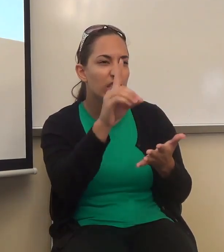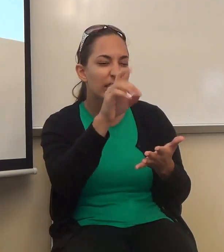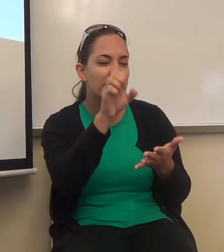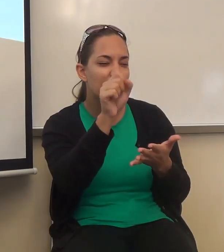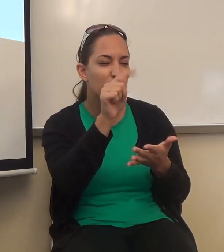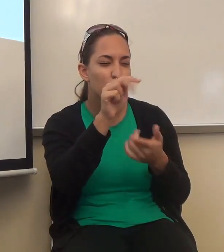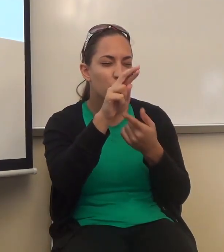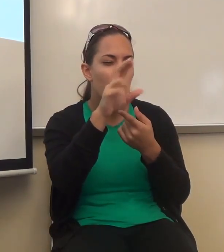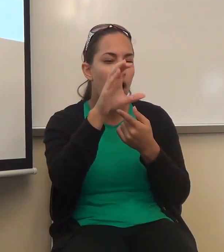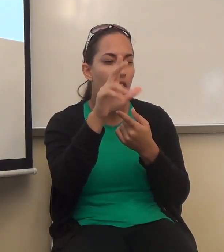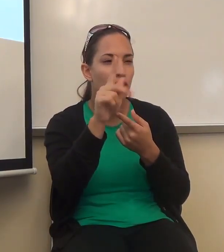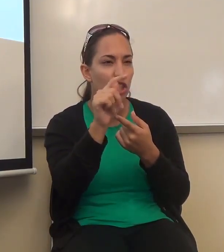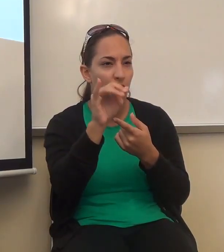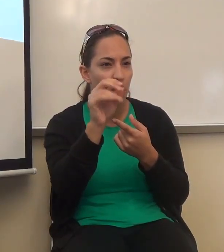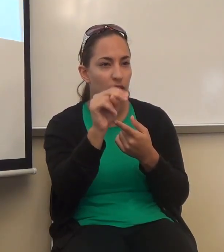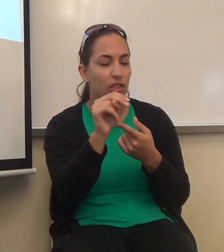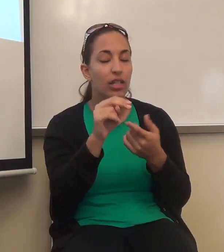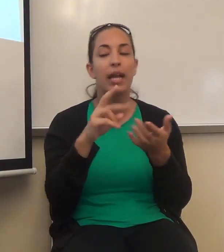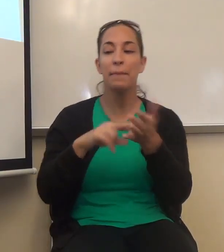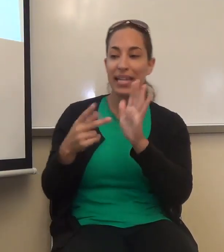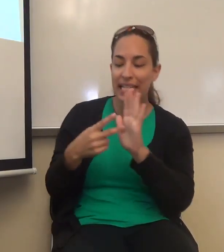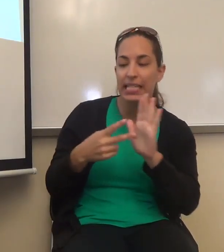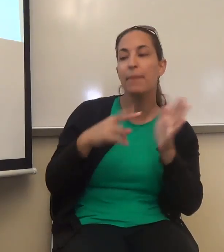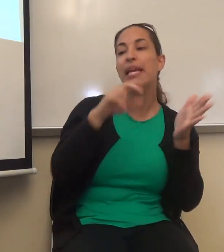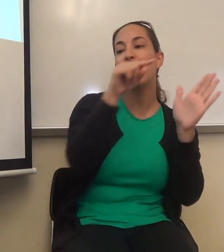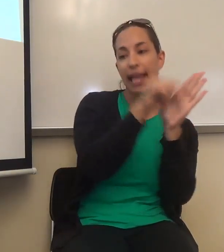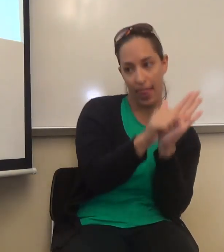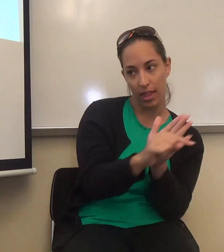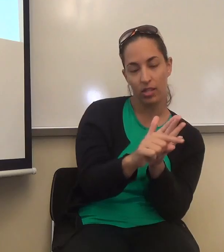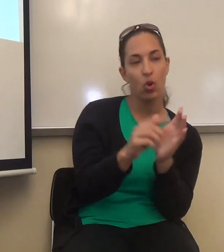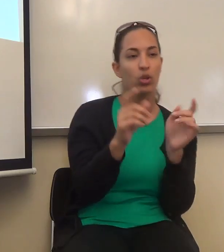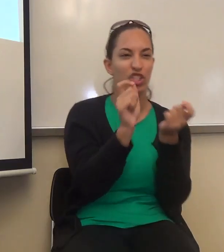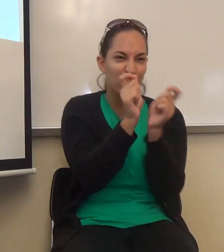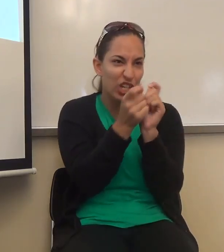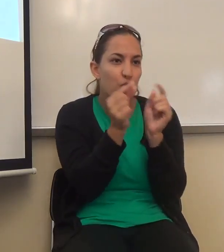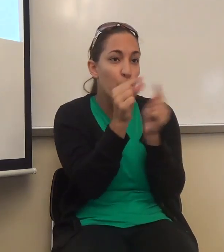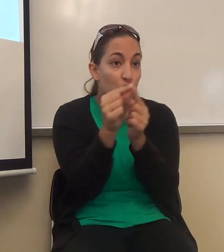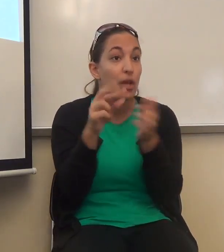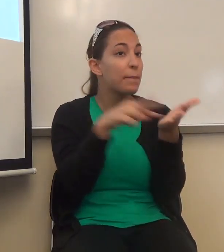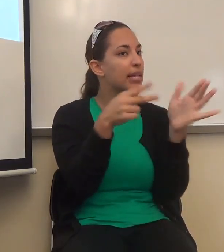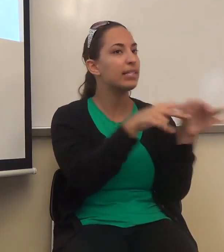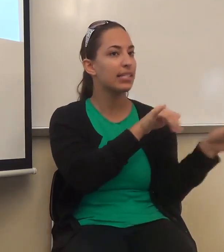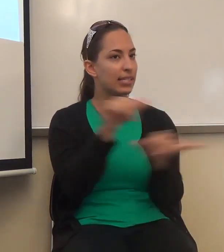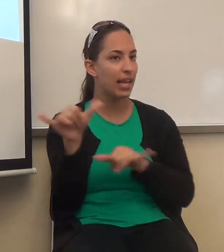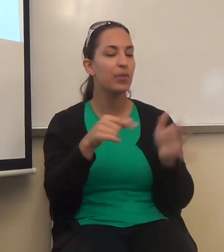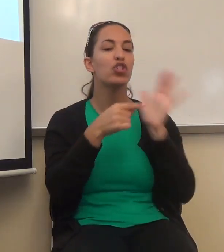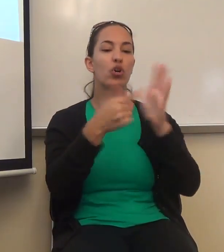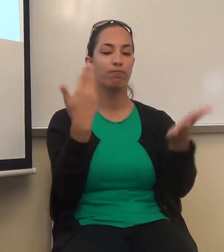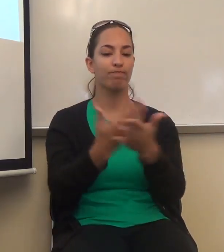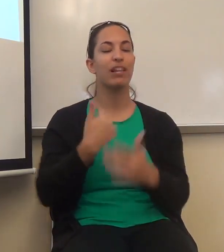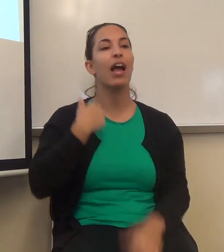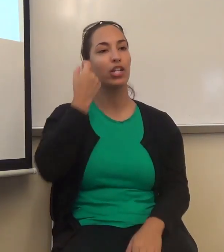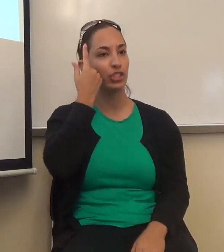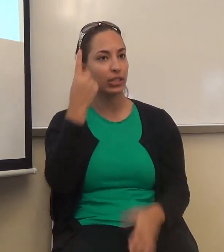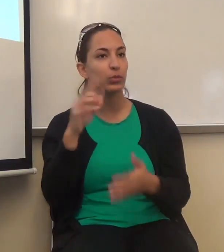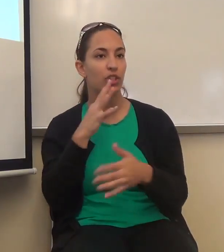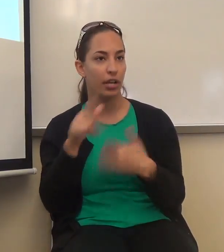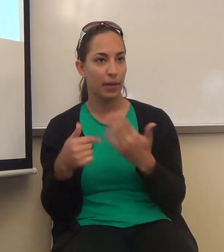my list, and again, this isn't, I'm not introducing any new concept here, it's what you've been doing right